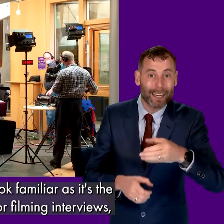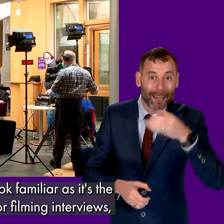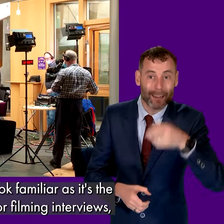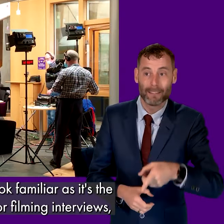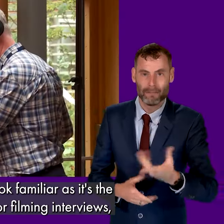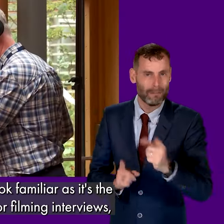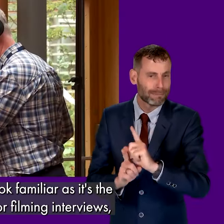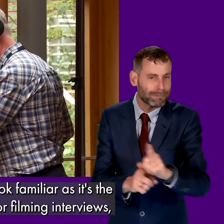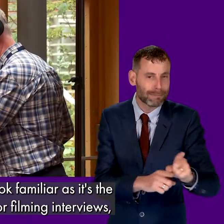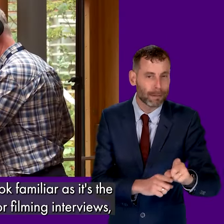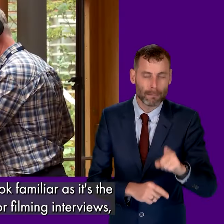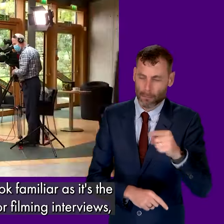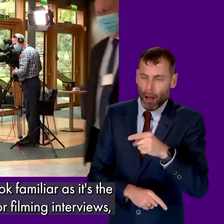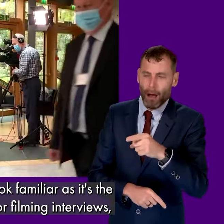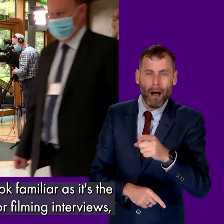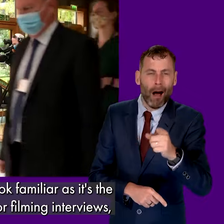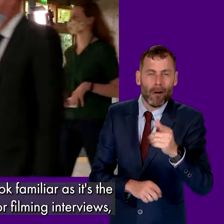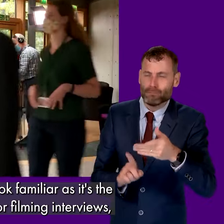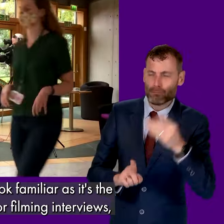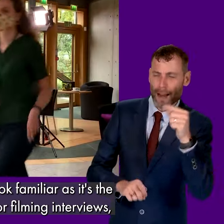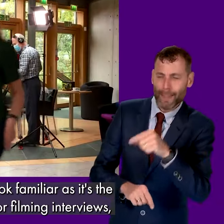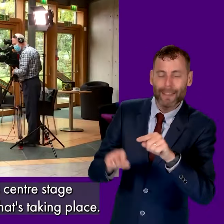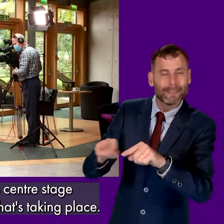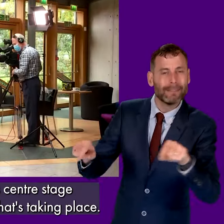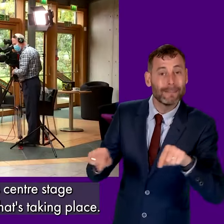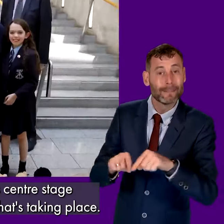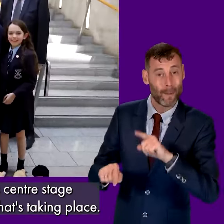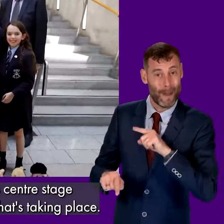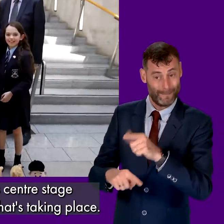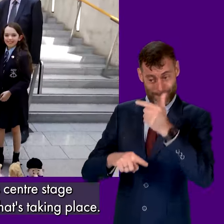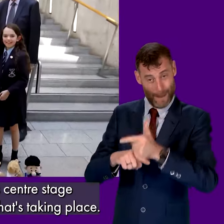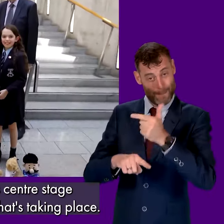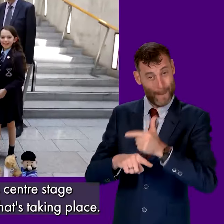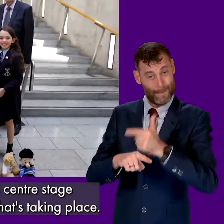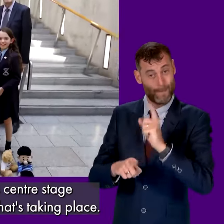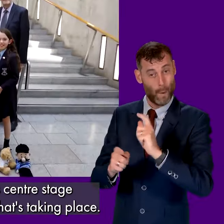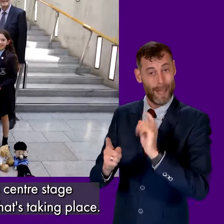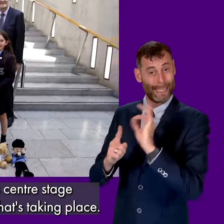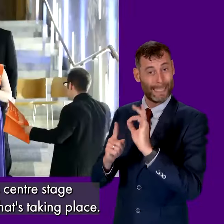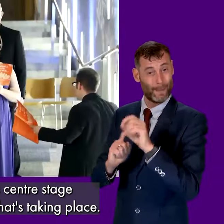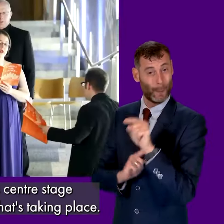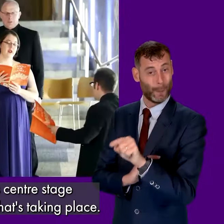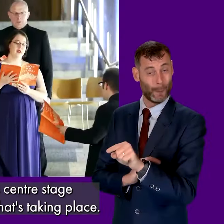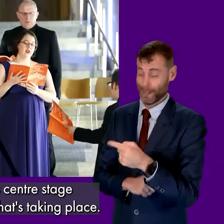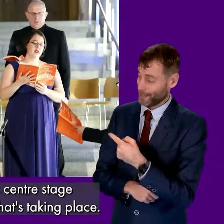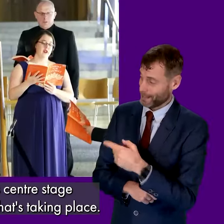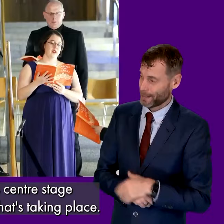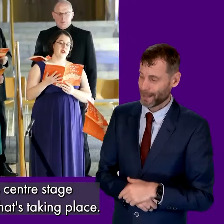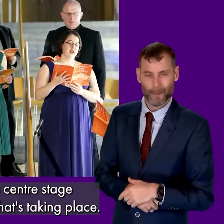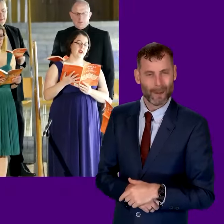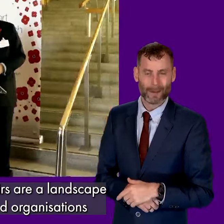space may look familiar, as it's the area often used for filming interviews. It is always centre stage regardless of what's taking